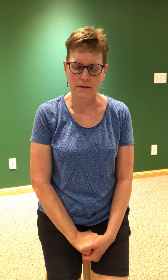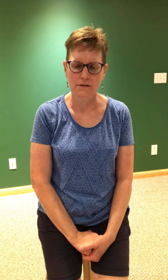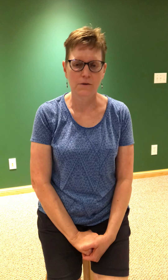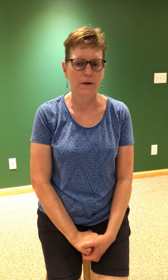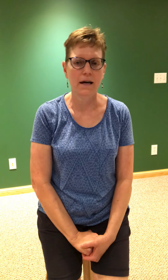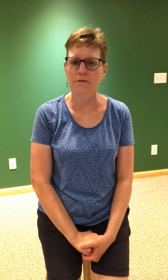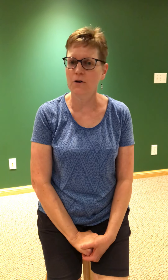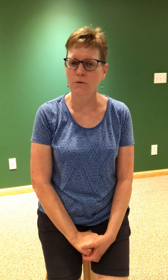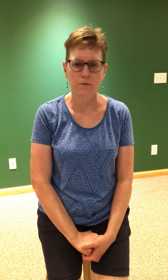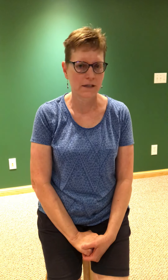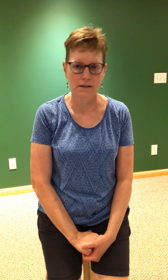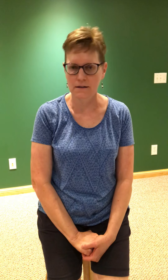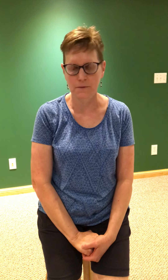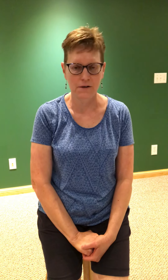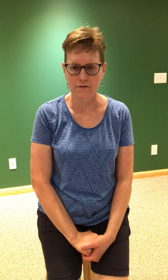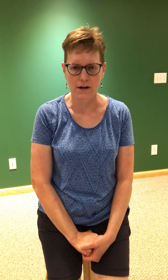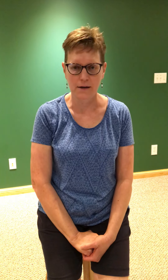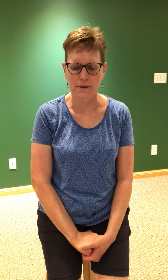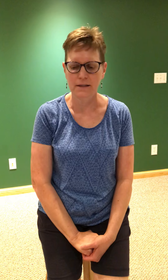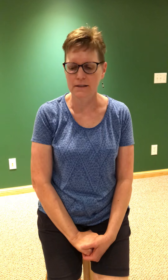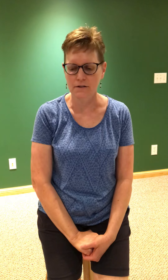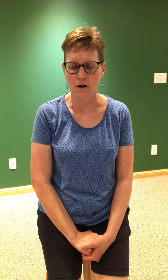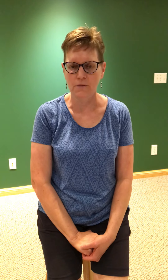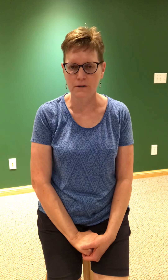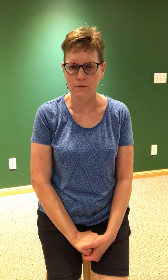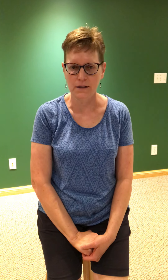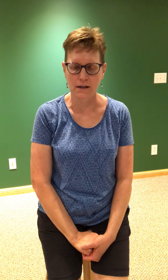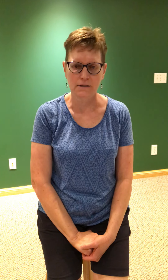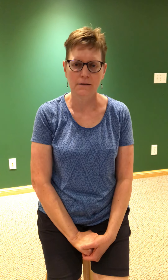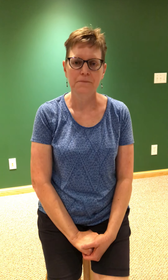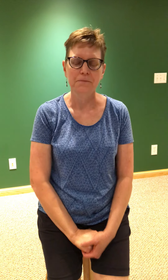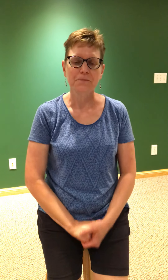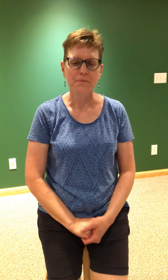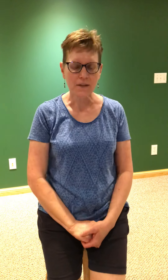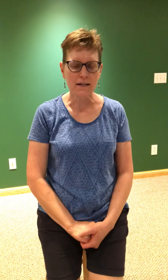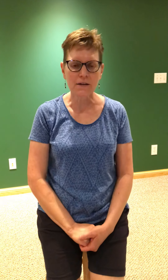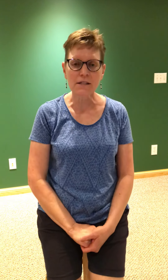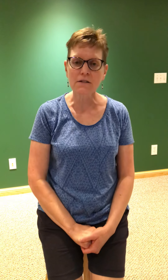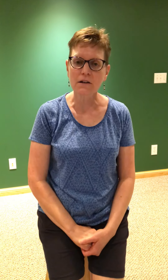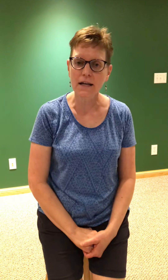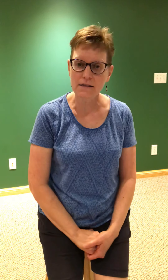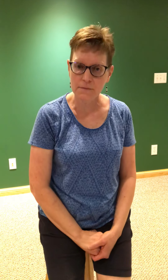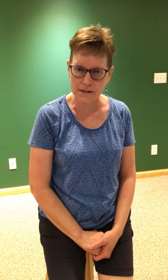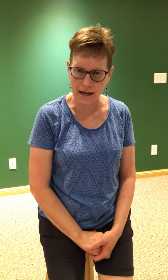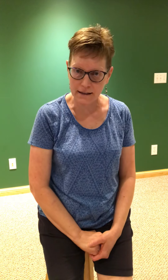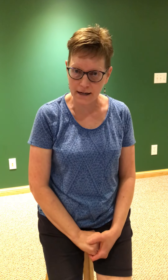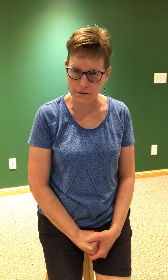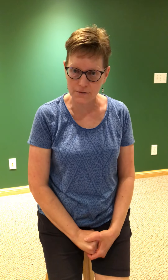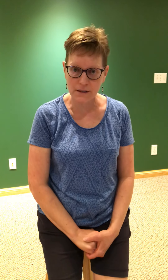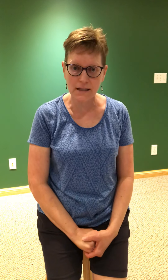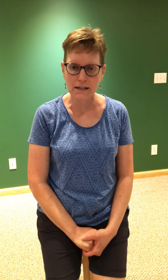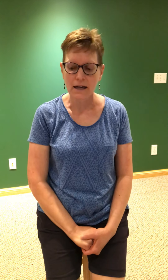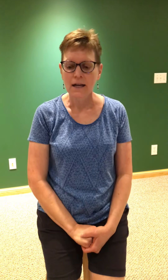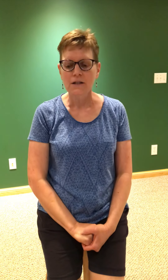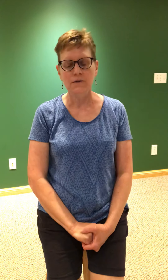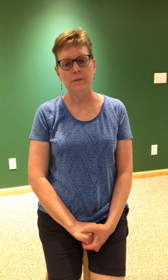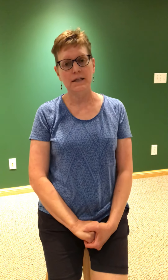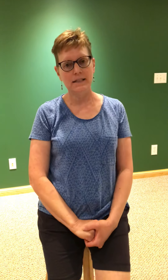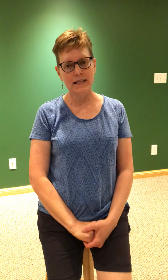So we have no reason to be afraid because he's always with us. Now this song has some sign language with it. So I'm going to teach